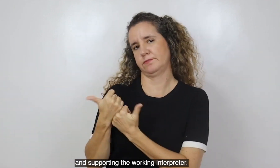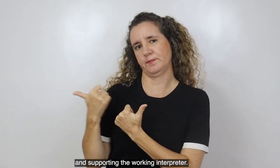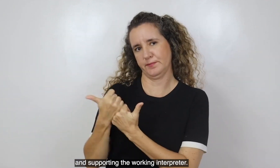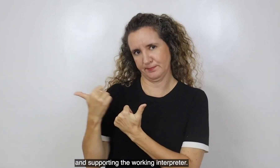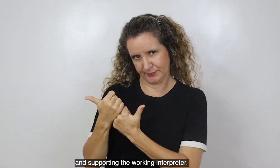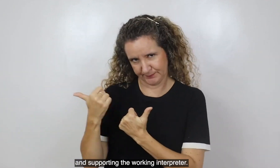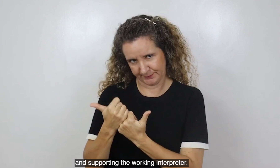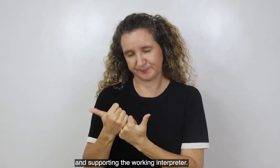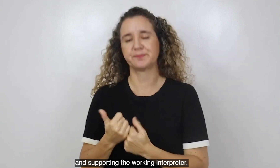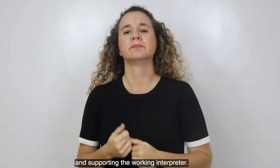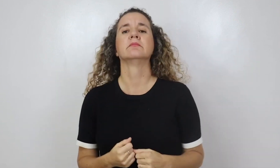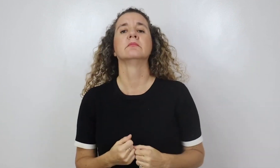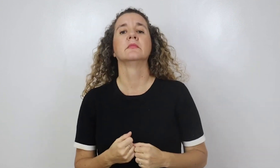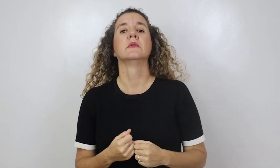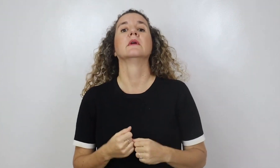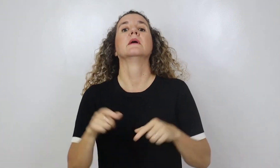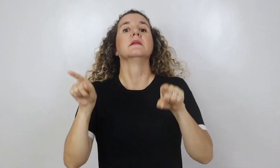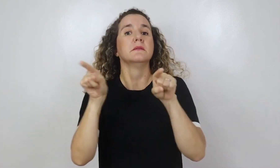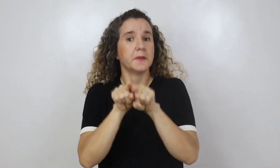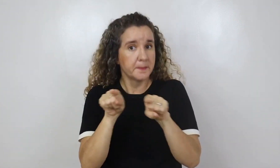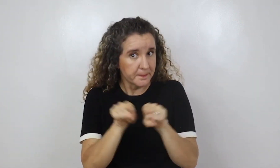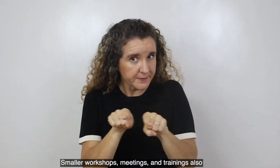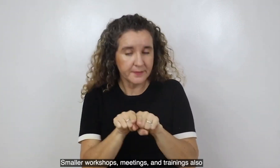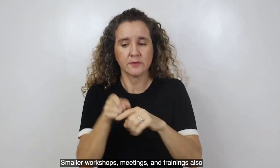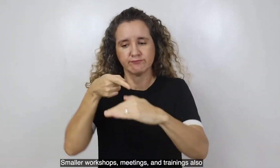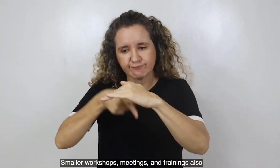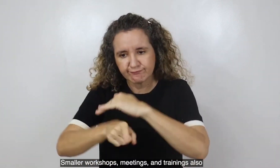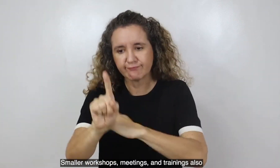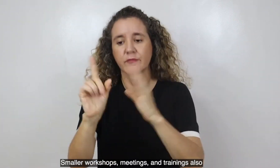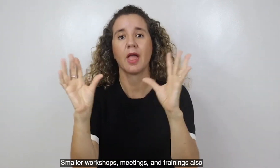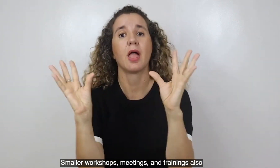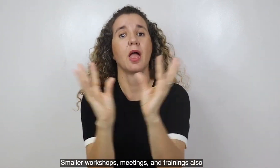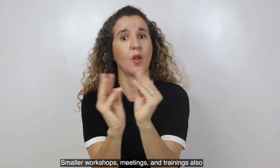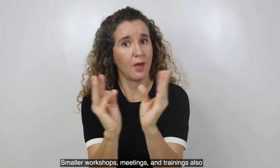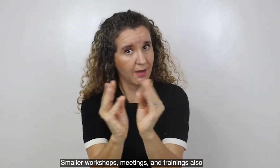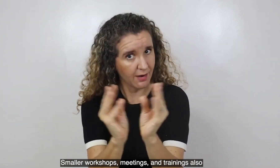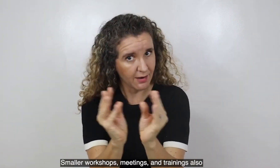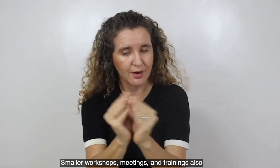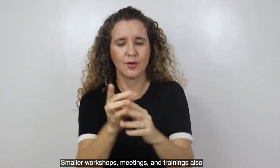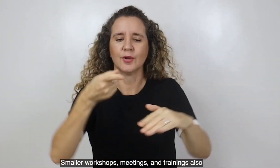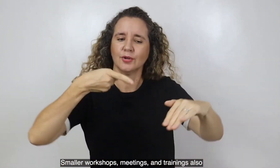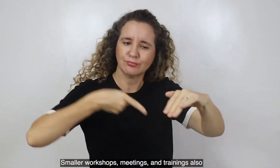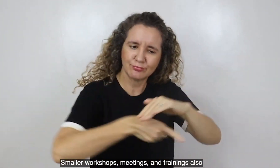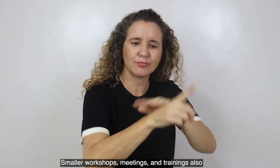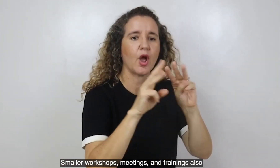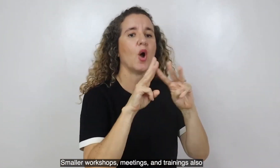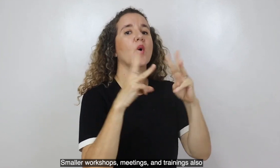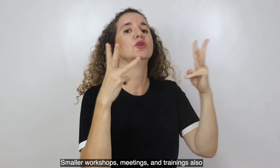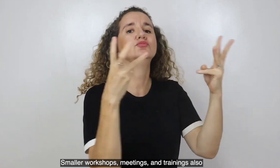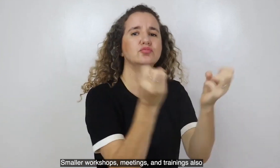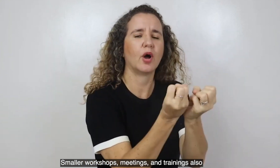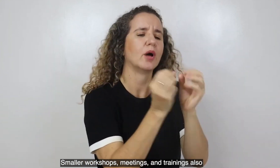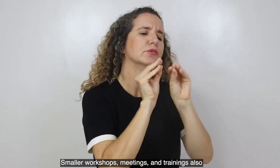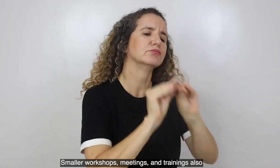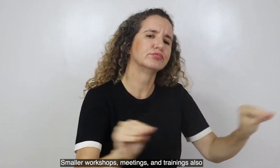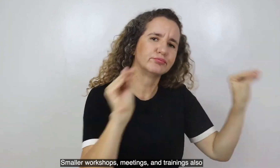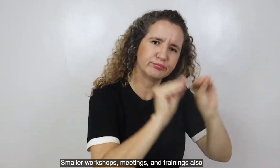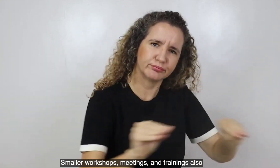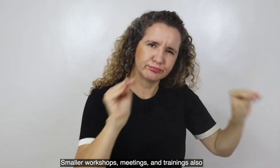interpreter. Smaller workshops, meetings, and trainings also require sign language